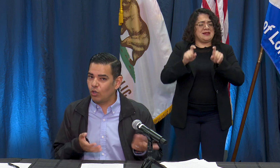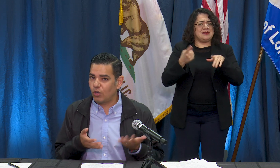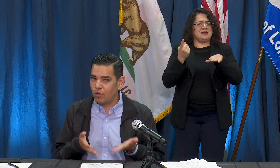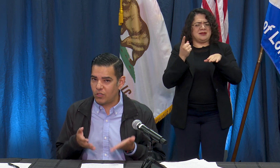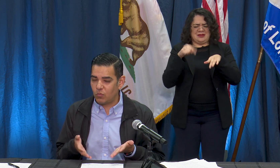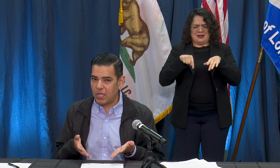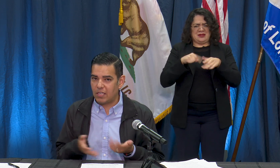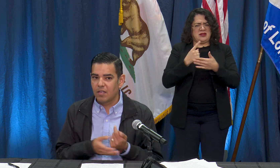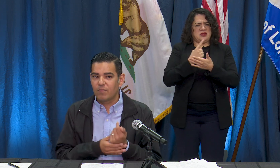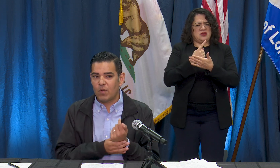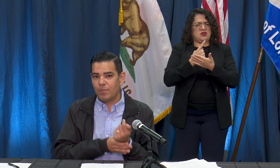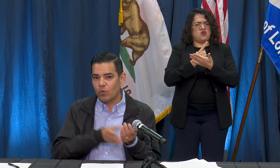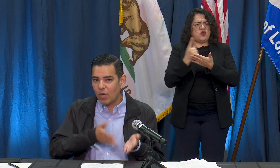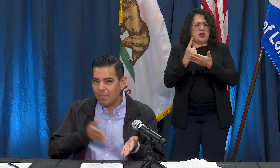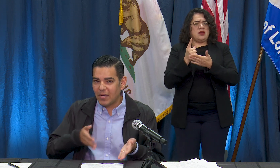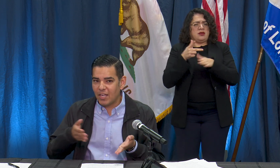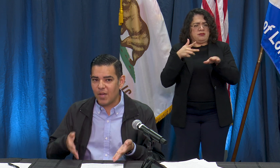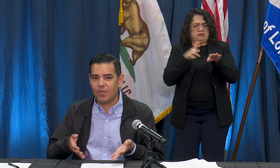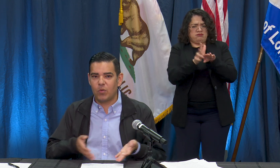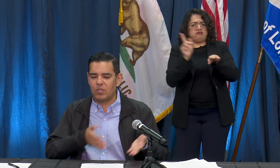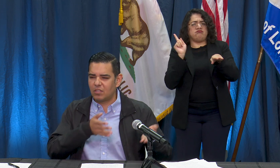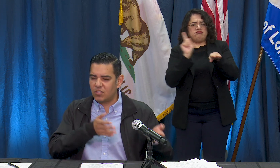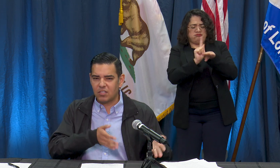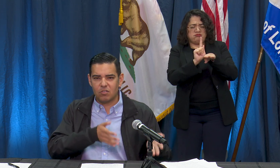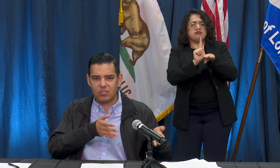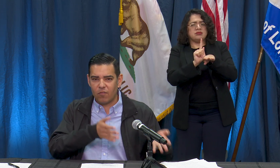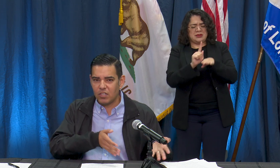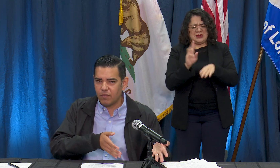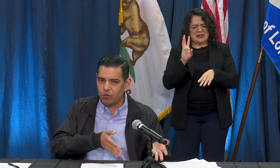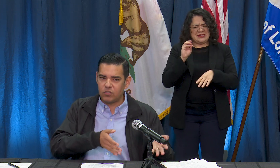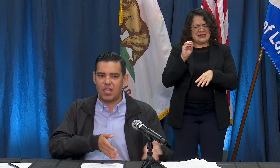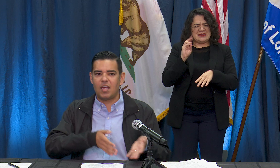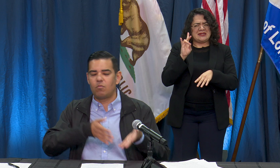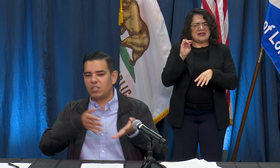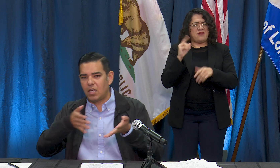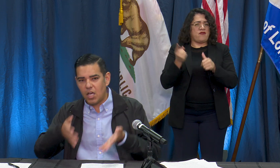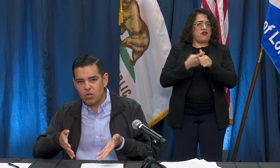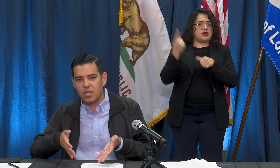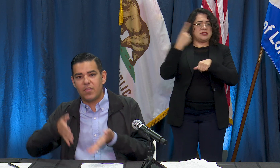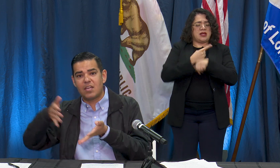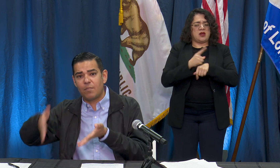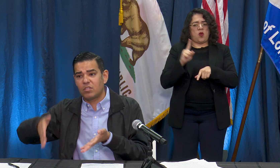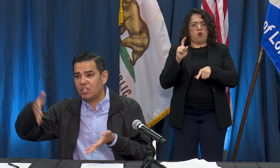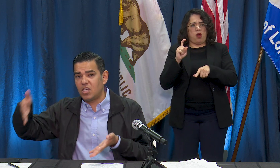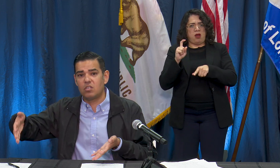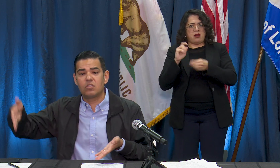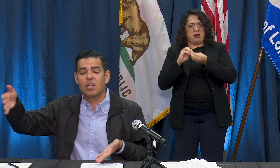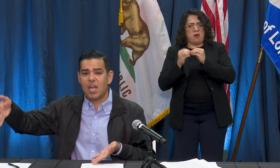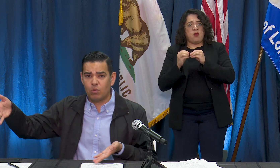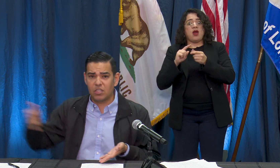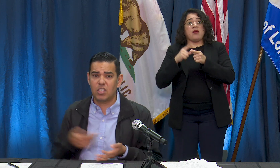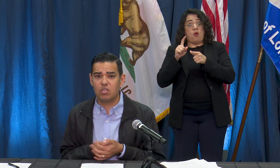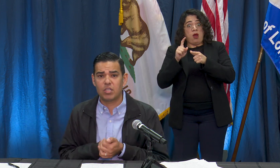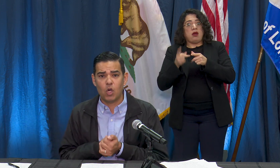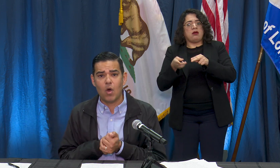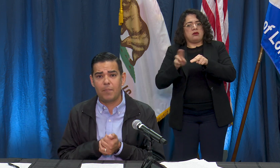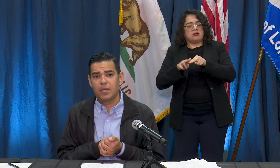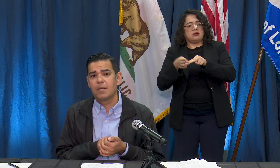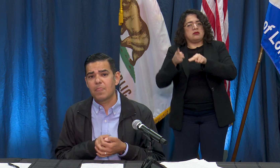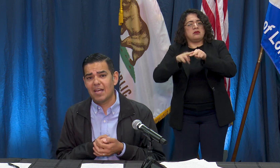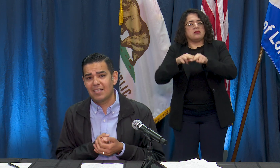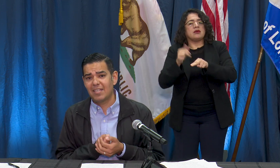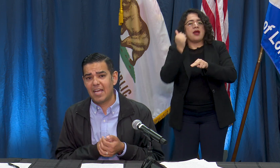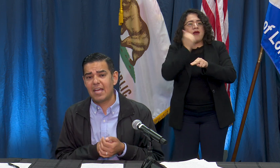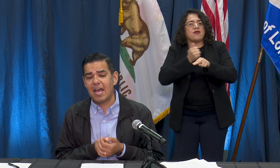started earlier this week. And we've been ramping it up. I think we did 60 or 70 the first day, and we did 100, and that number continues and will continue to go